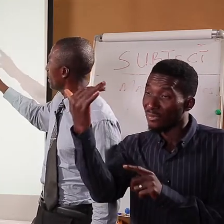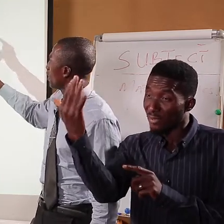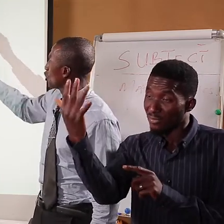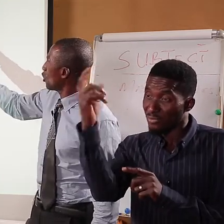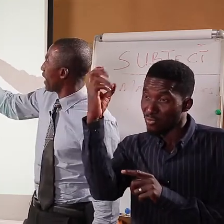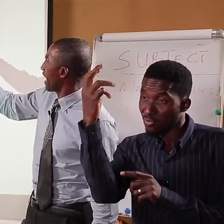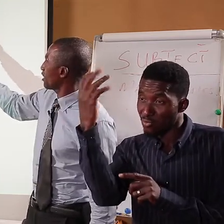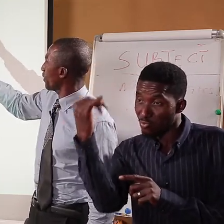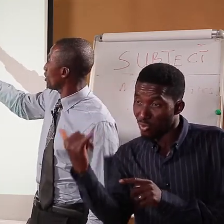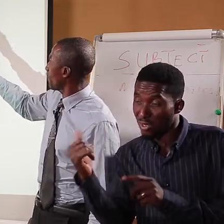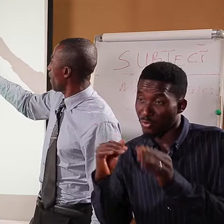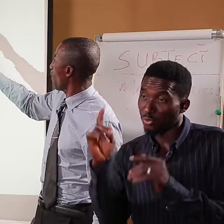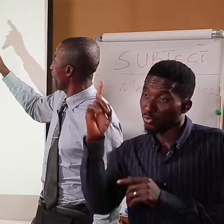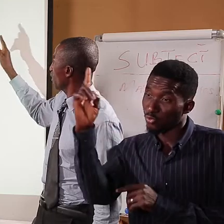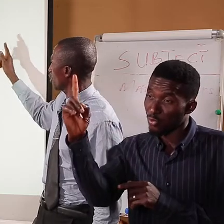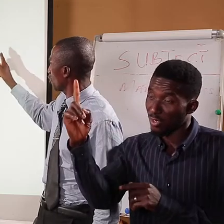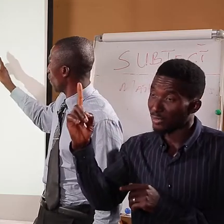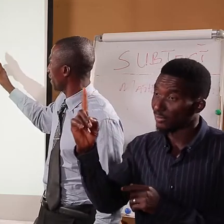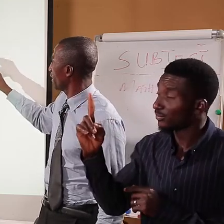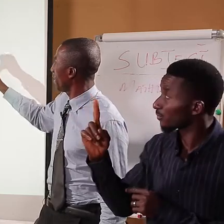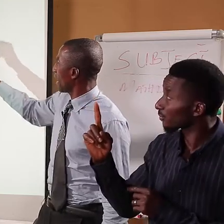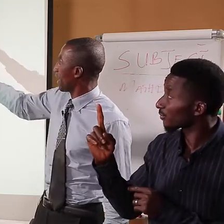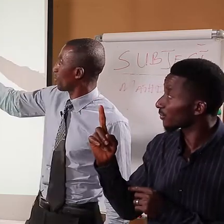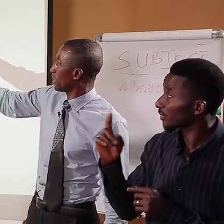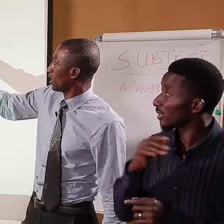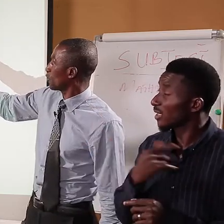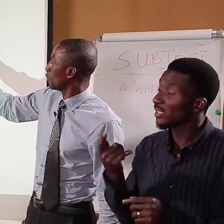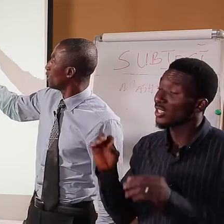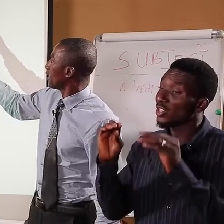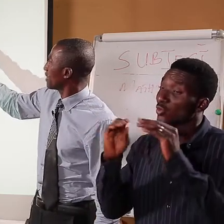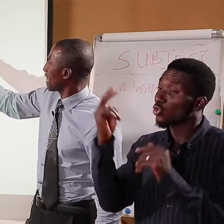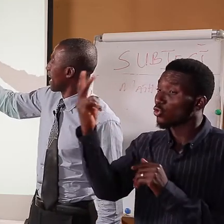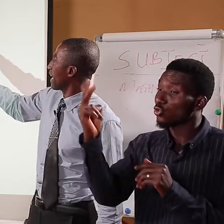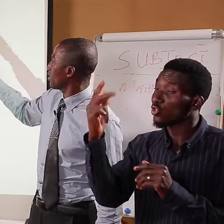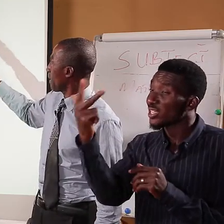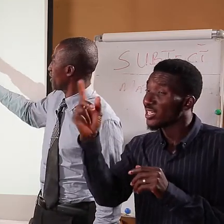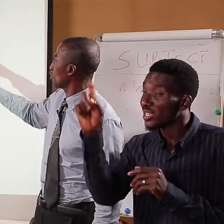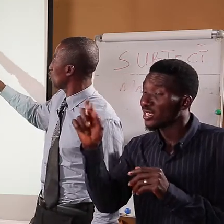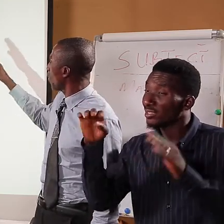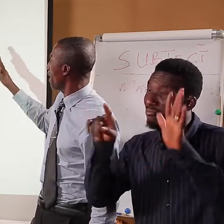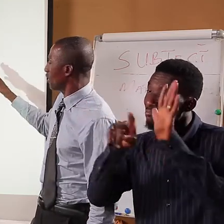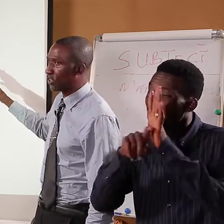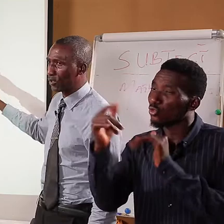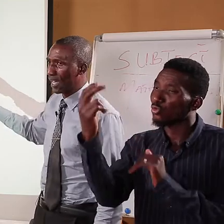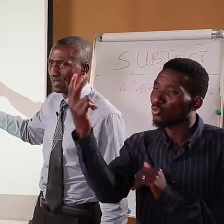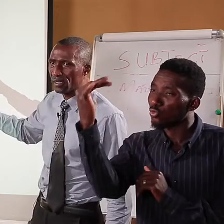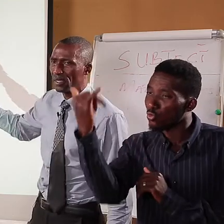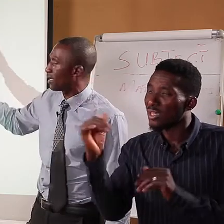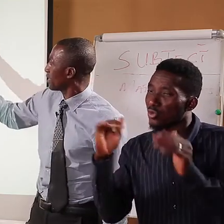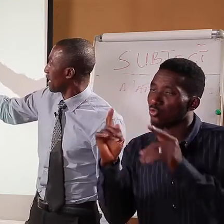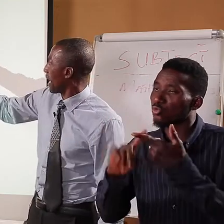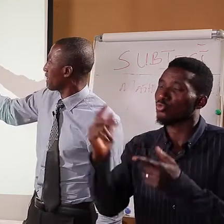1. 2x plus 5y equals to 1. And equation 2, 3x minus 2y equals to